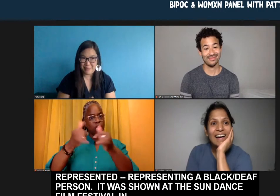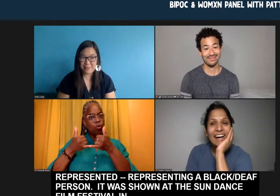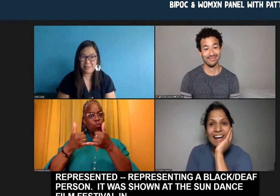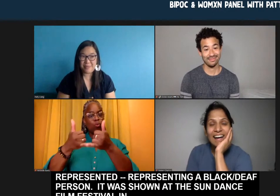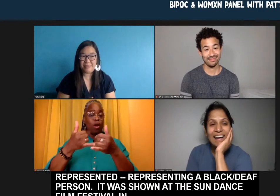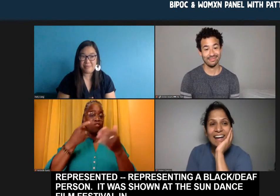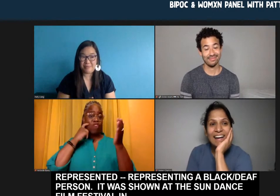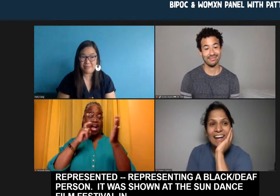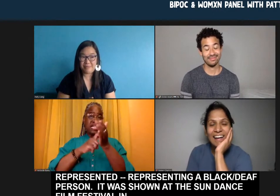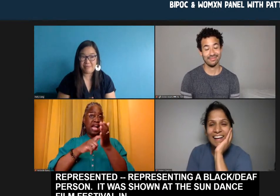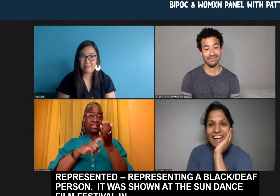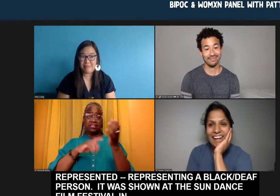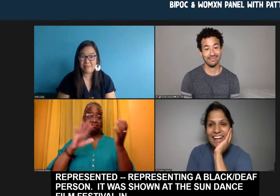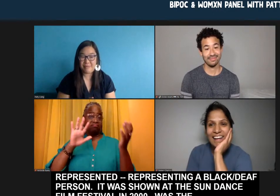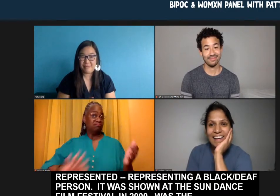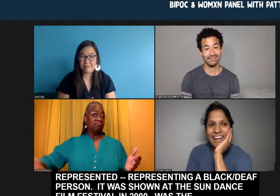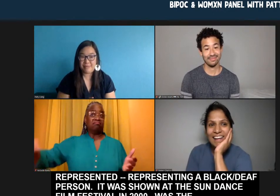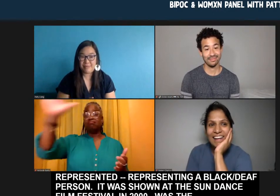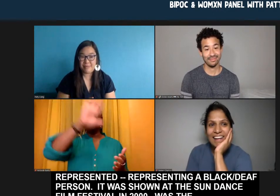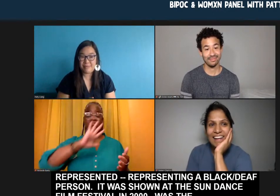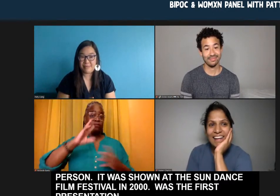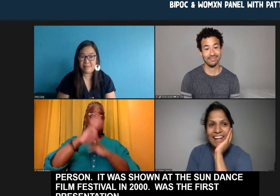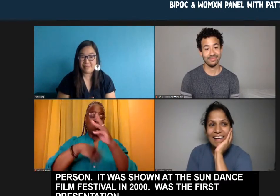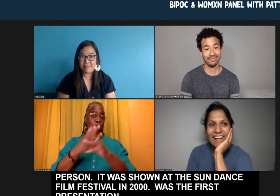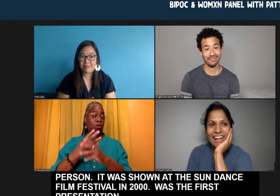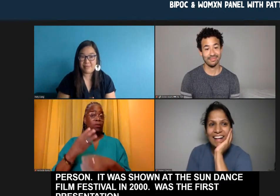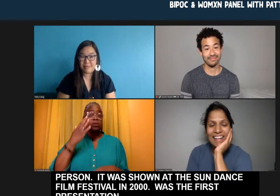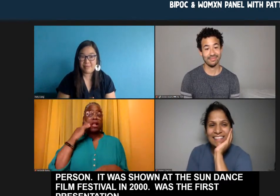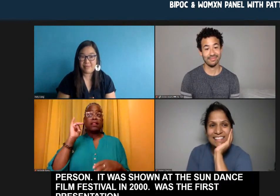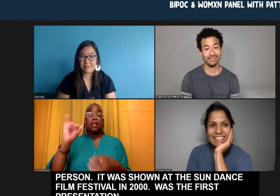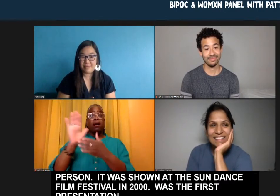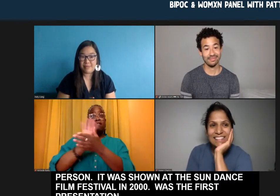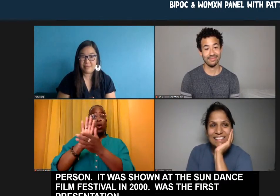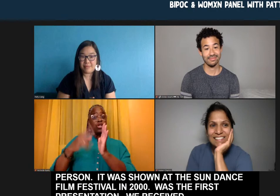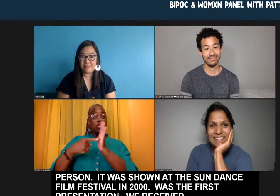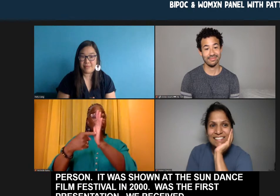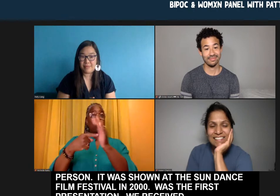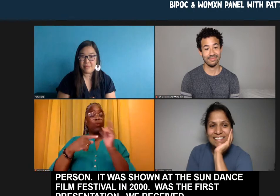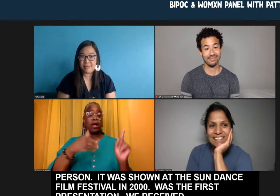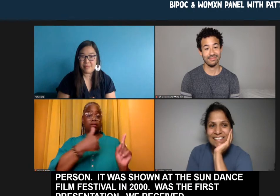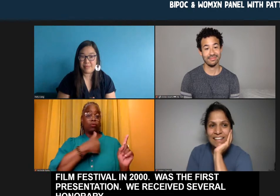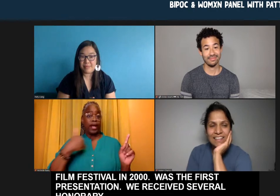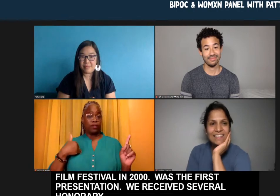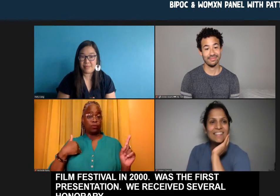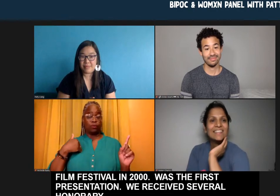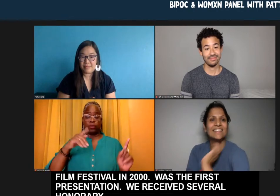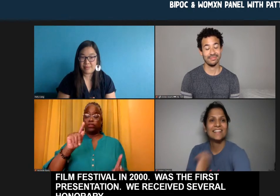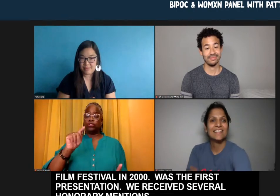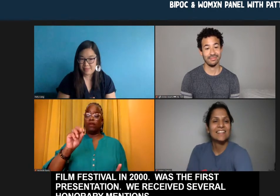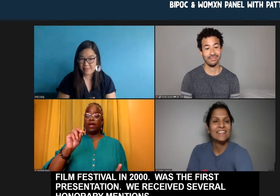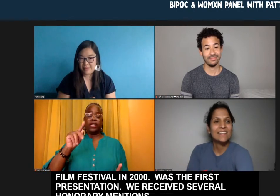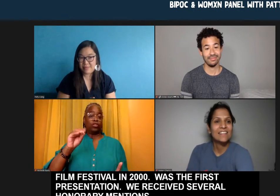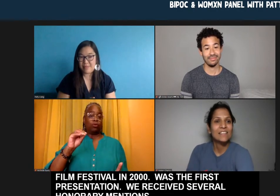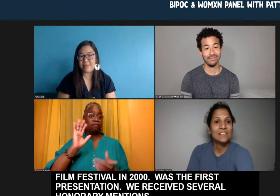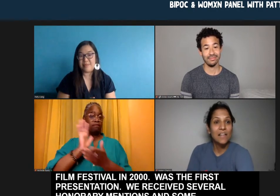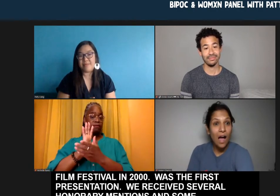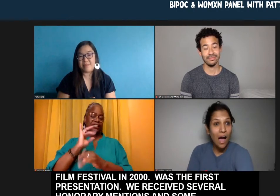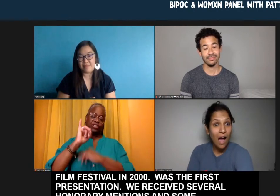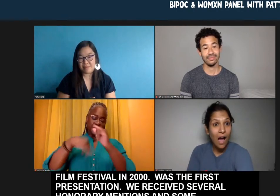several, honorary mentions and some awards and were known throughout the world. And in Toronto,